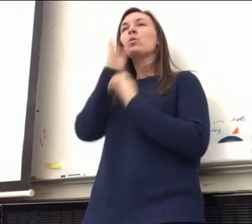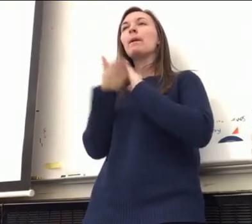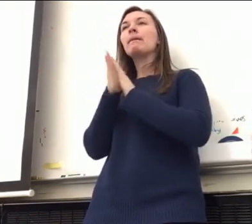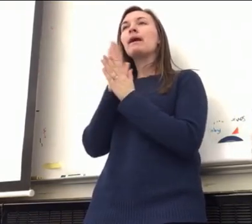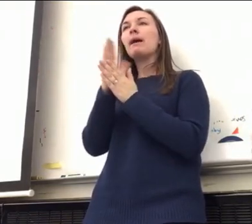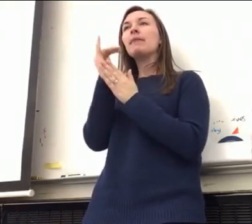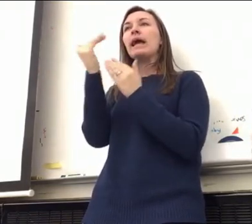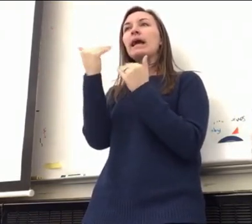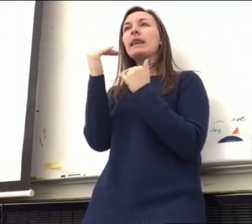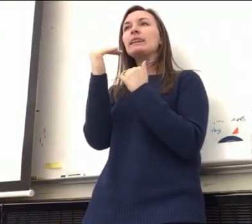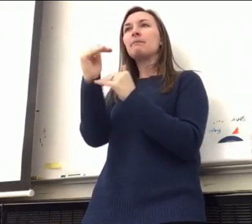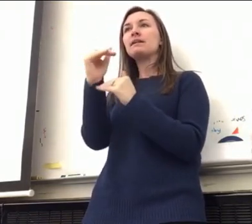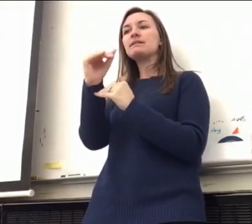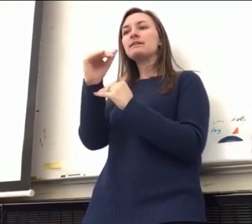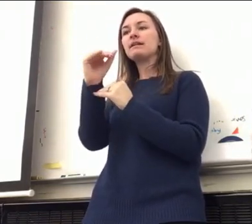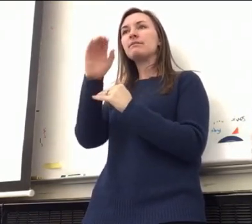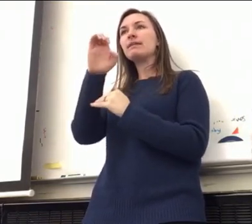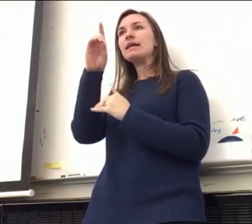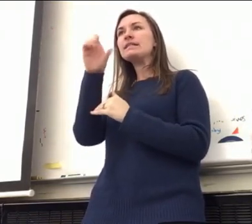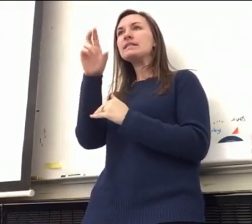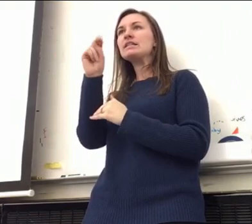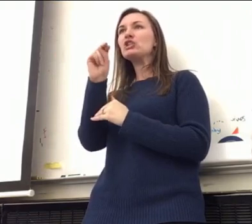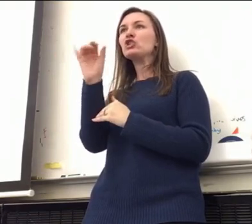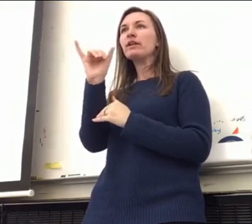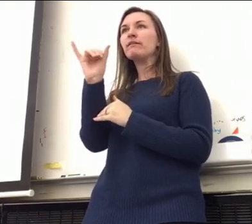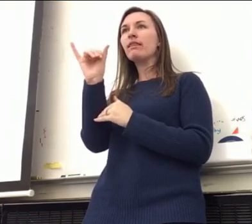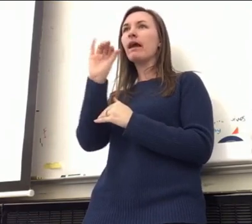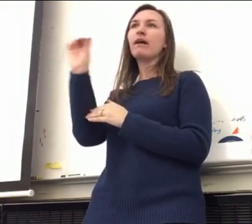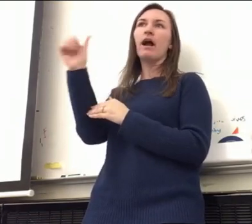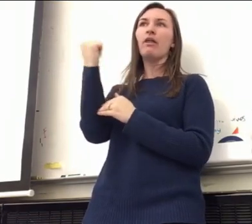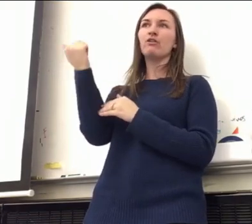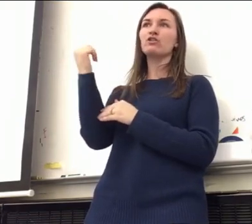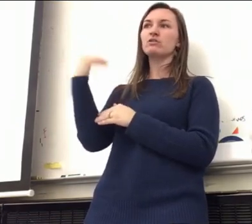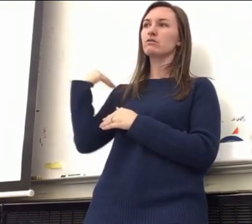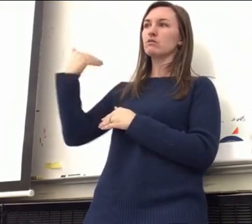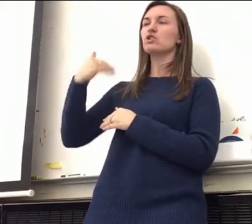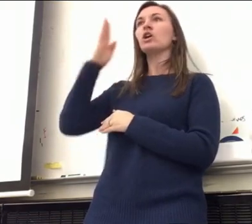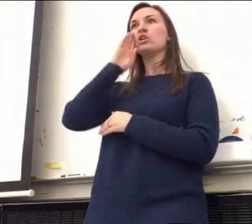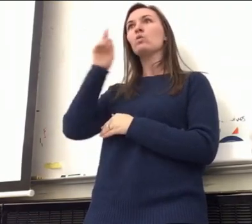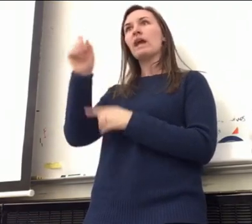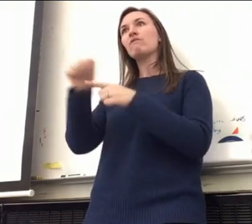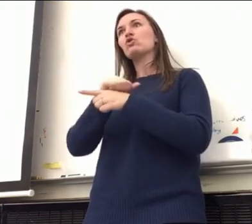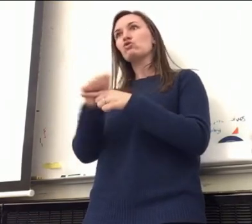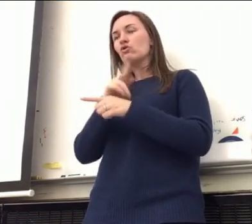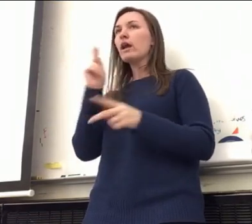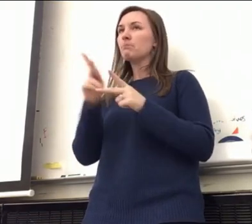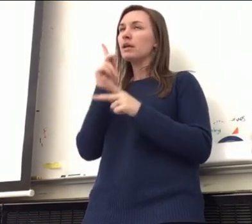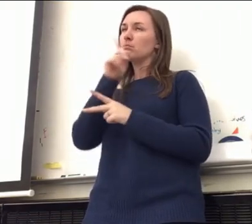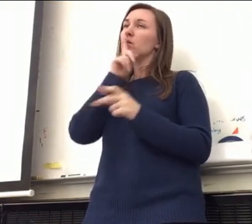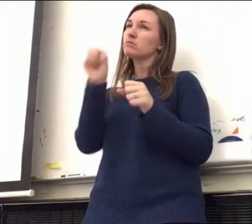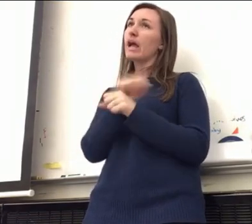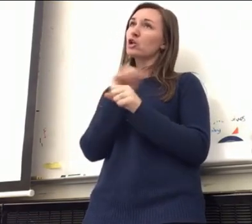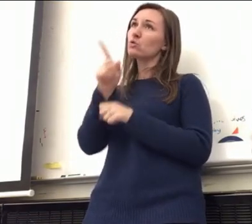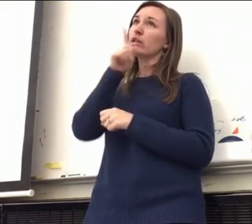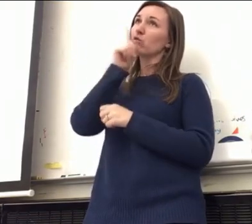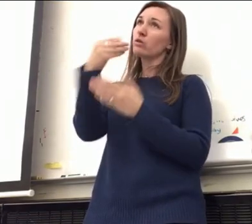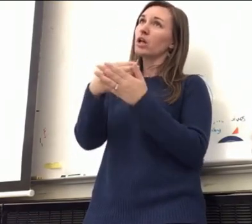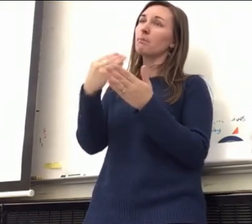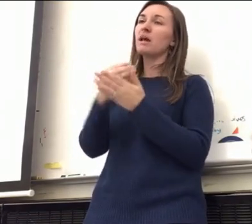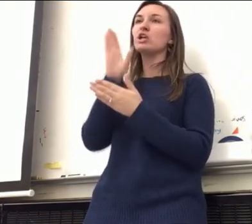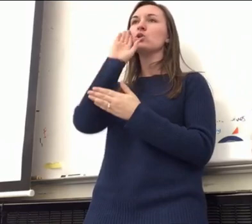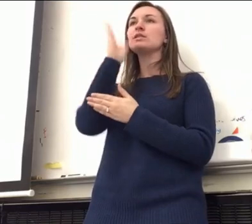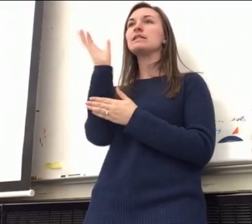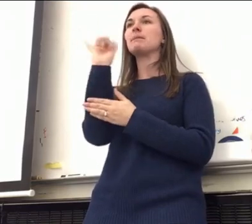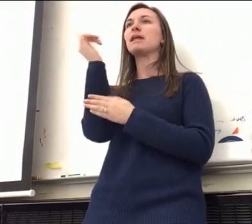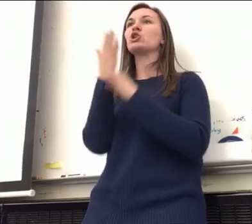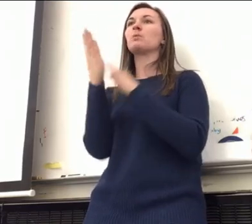to like the Sacagawea dollars, which would mean you'd have to train people that these are real. It just was seen as too much of a financial burden on the